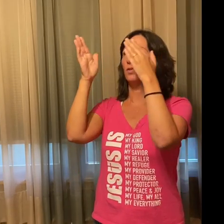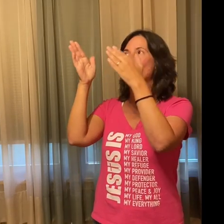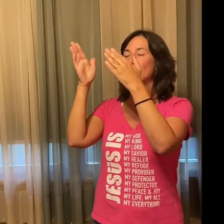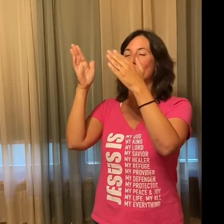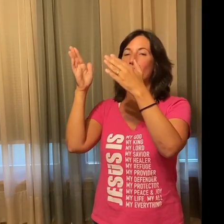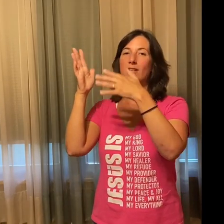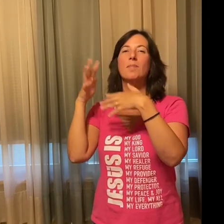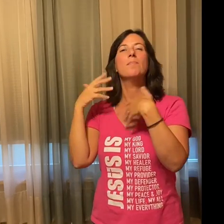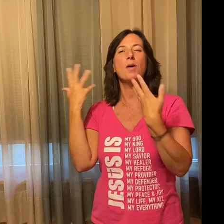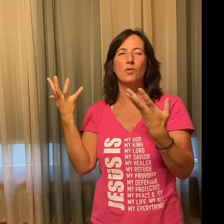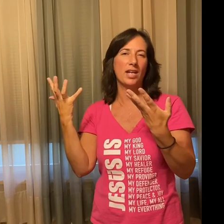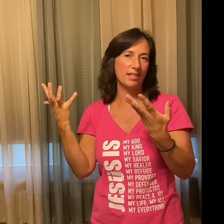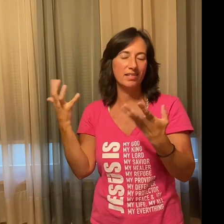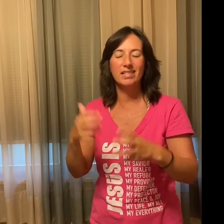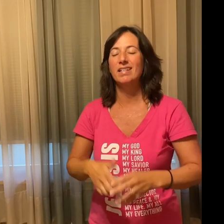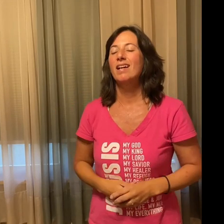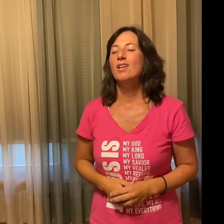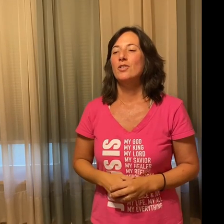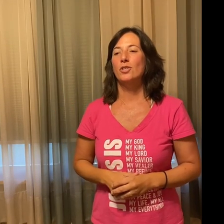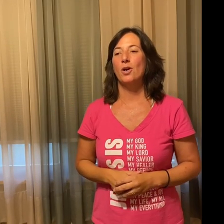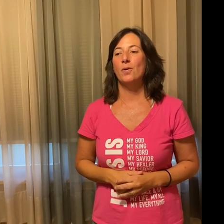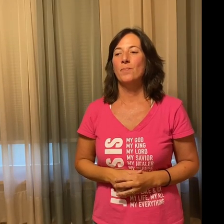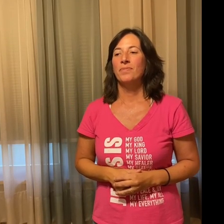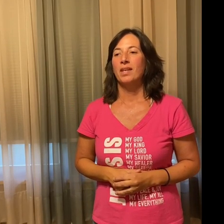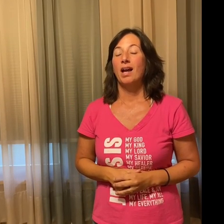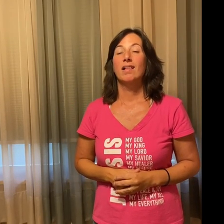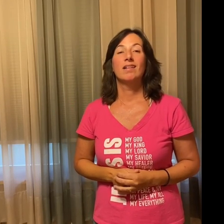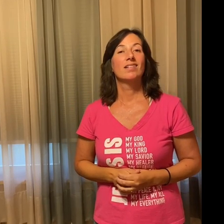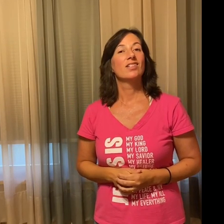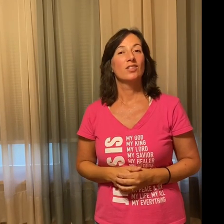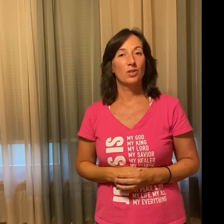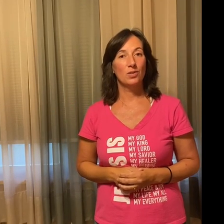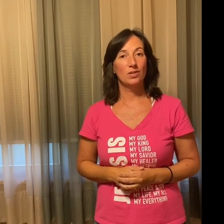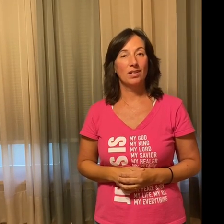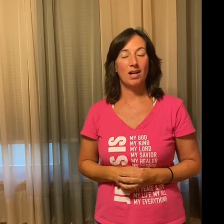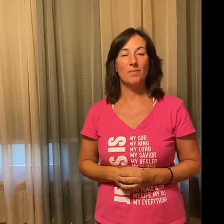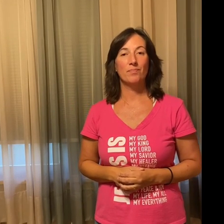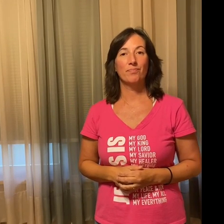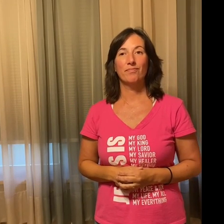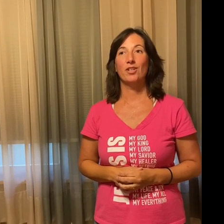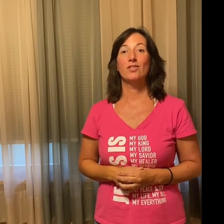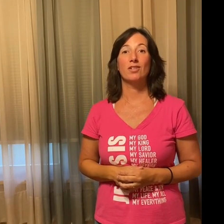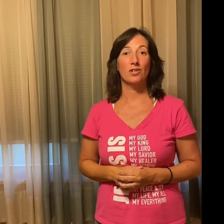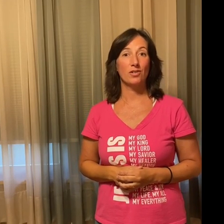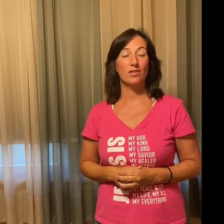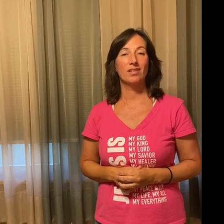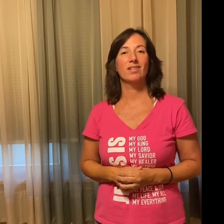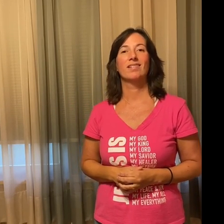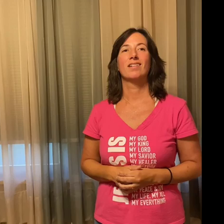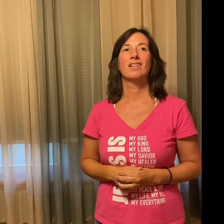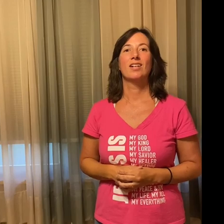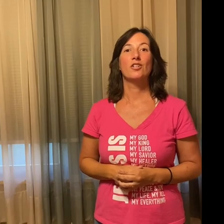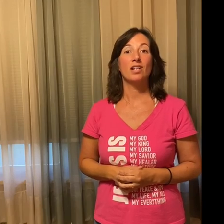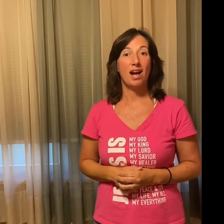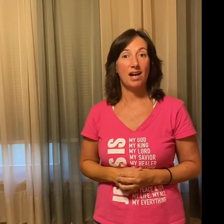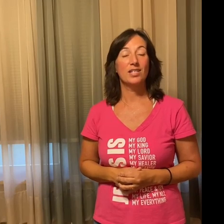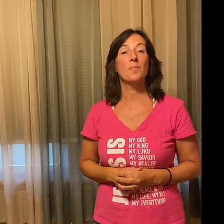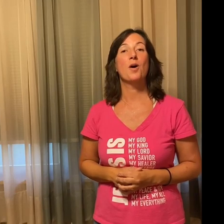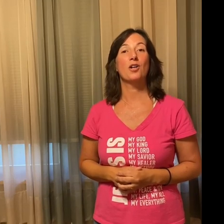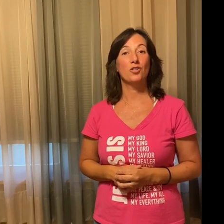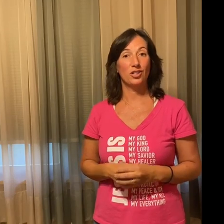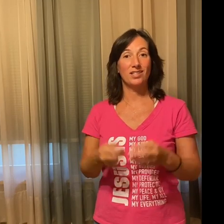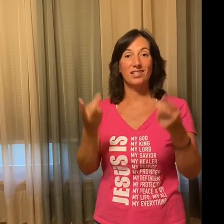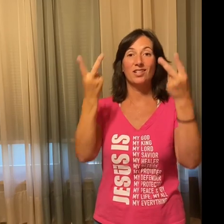up towards the right in most cases. So to turn your